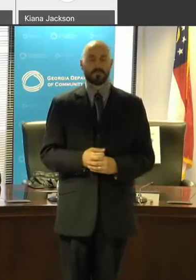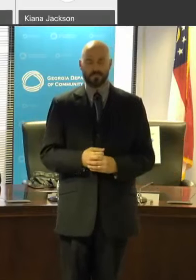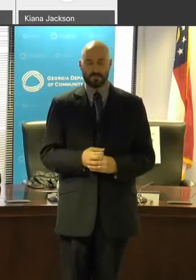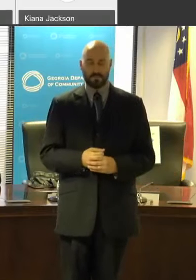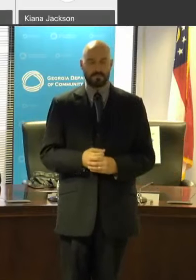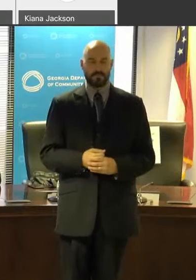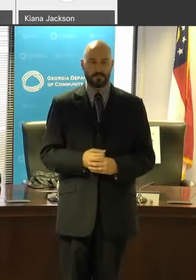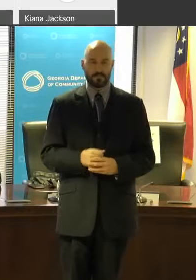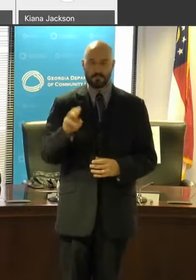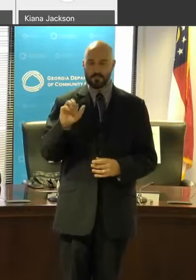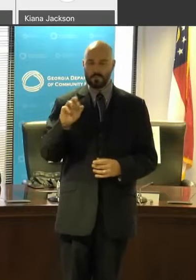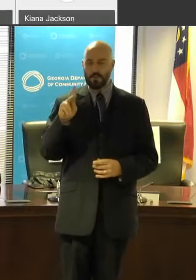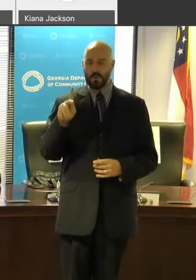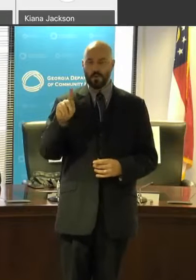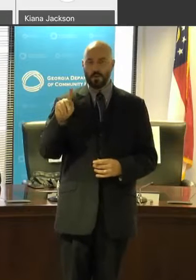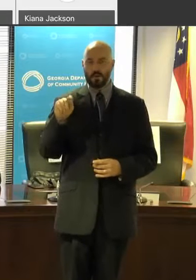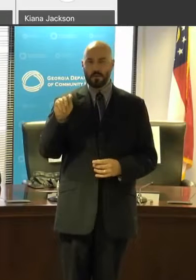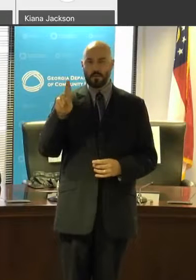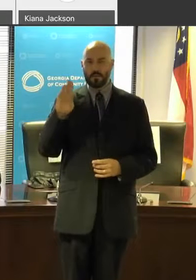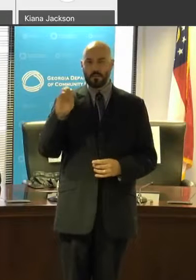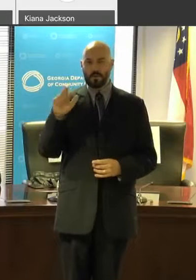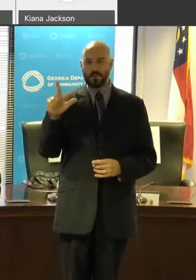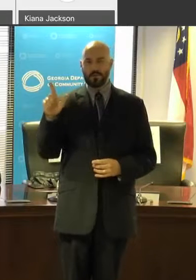Mark Trail,